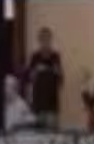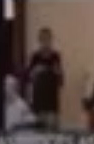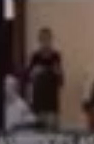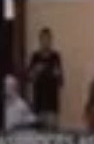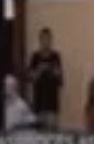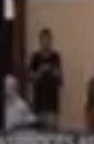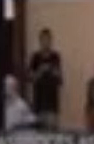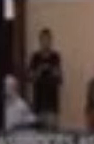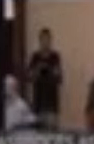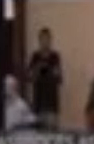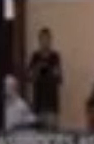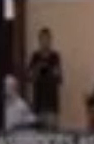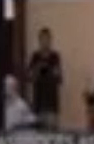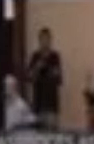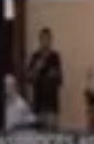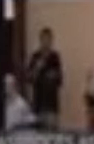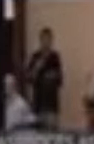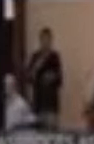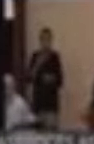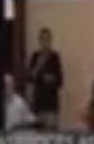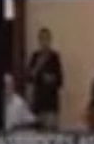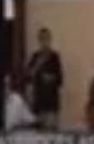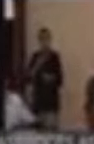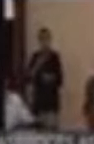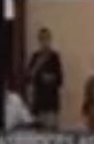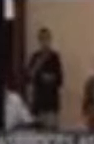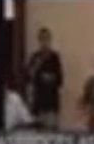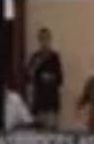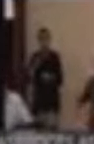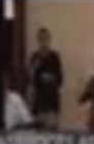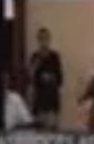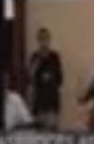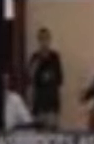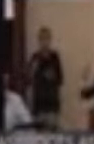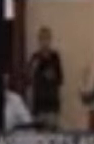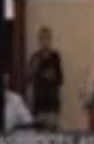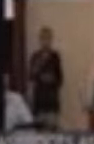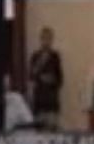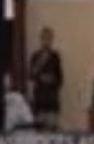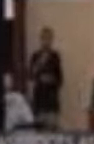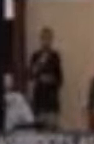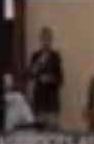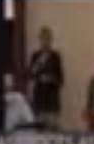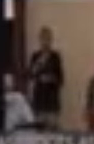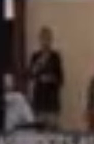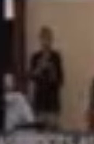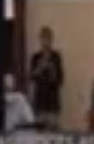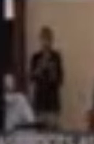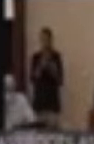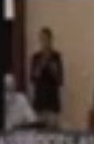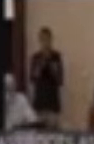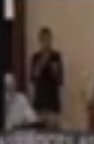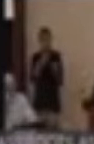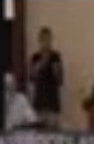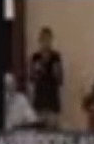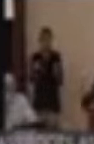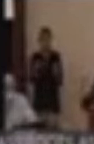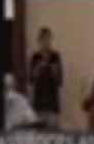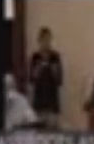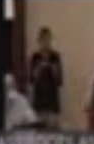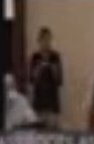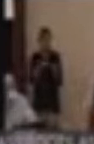Mangiagalli, Luigi Cavanna, myself, Freddy Sute, Antonio Palma, among others, I'm sure